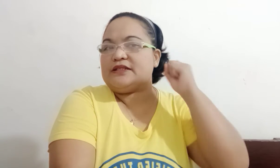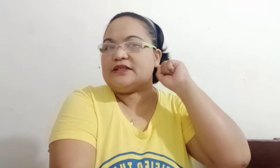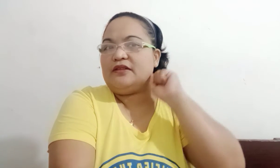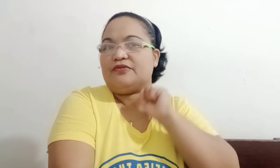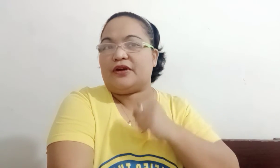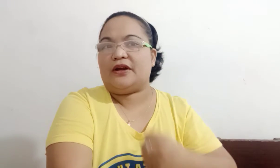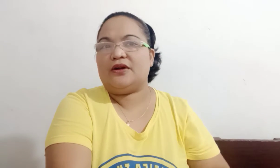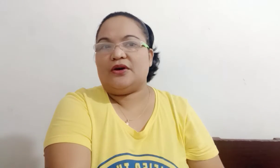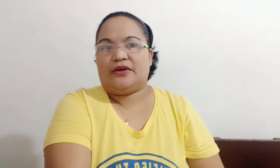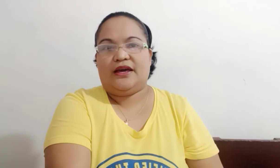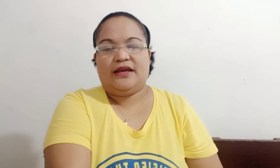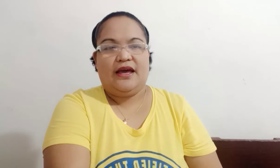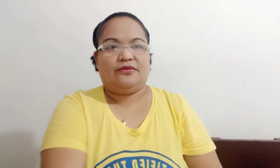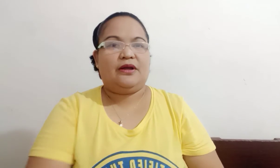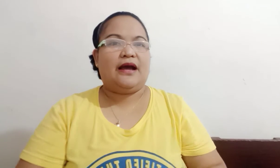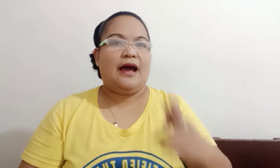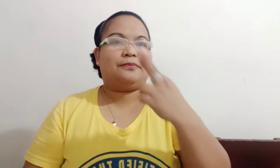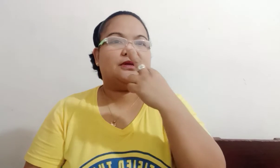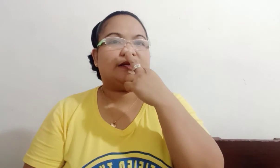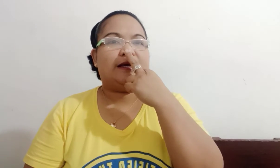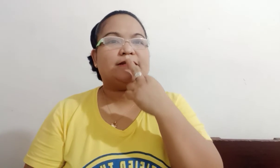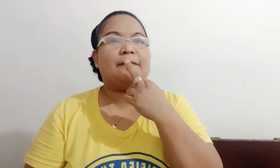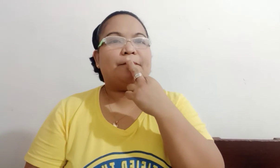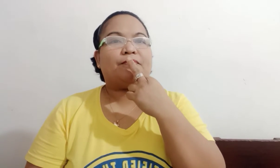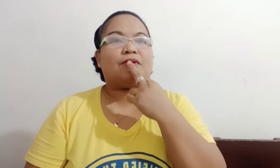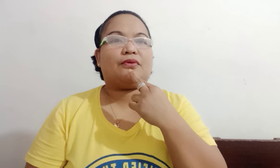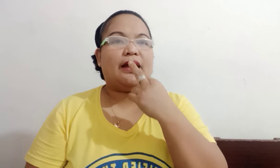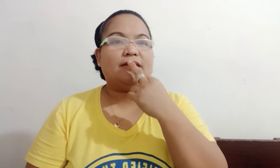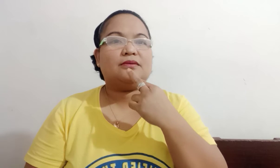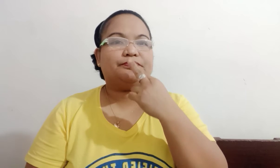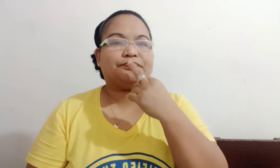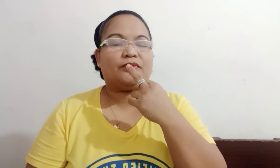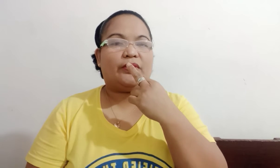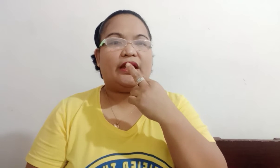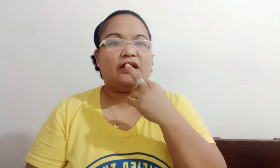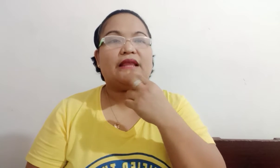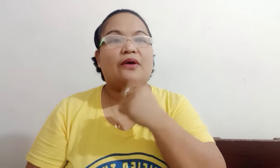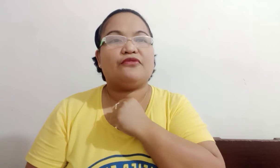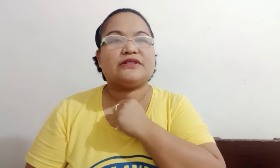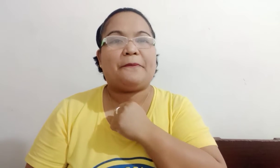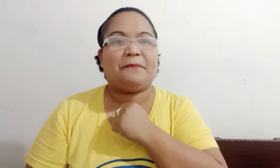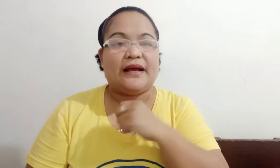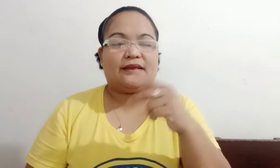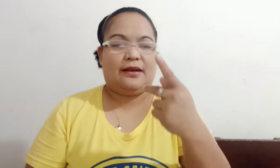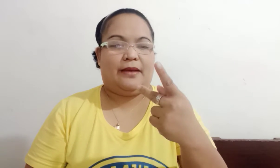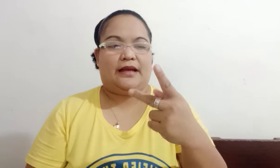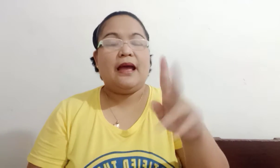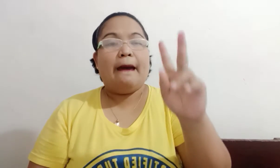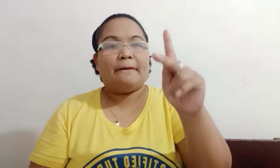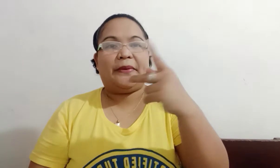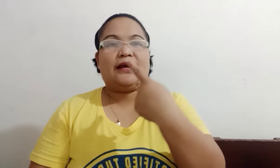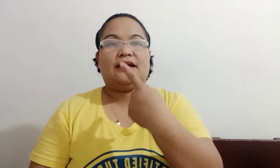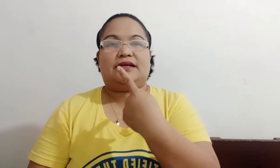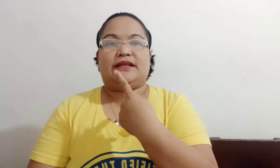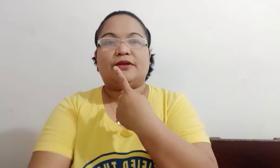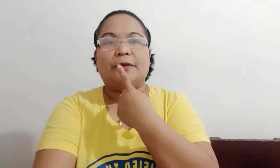silver. Okay, again, recap, this is red. Okay, now if you say pink naman, pink is letter